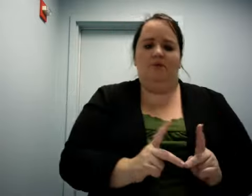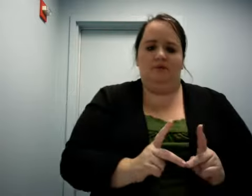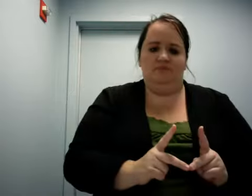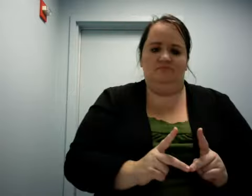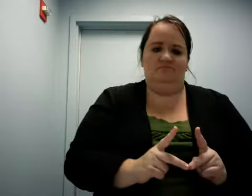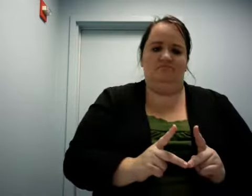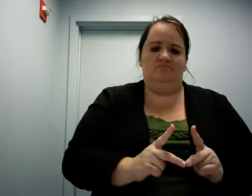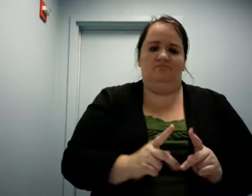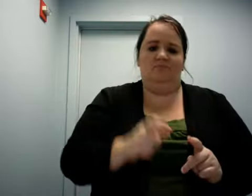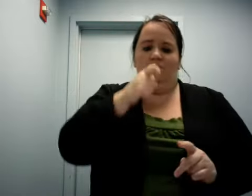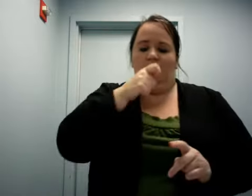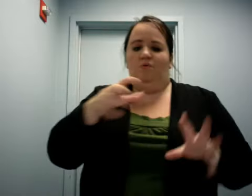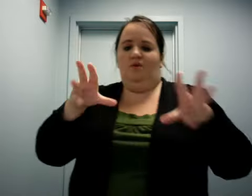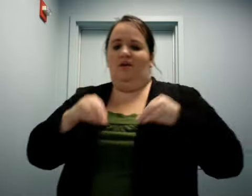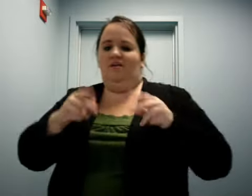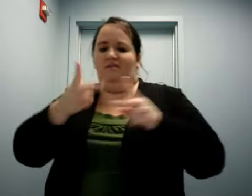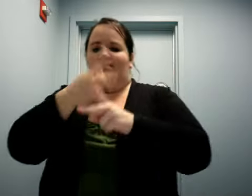regain a kind of paradise. Thank you.